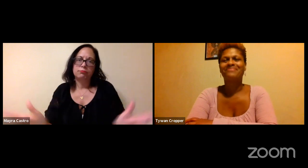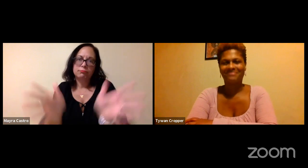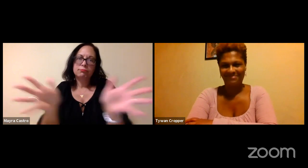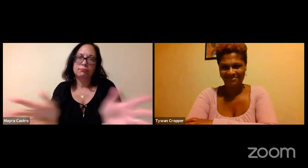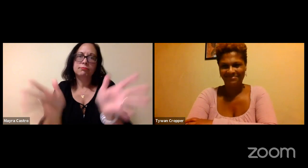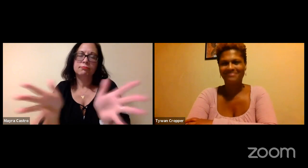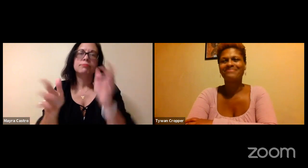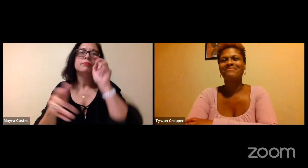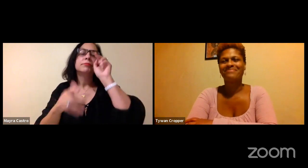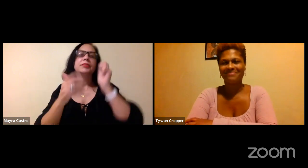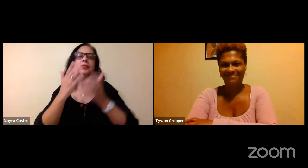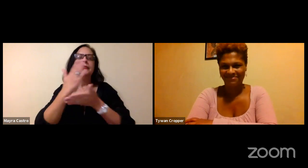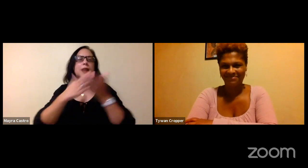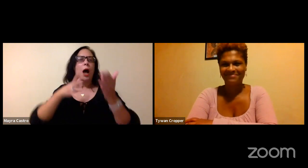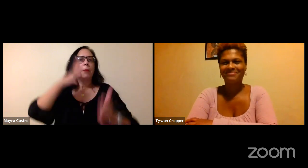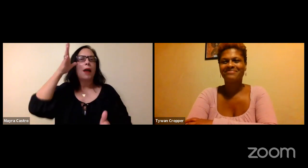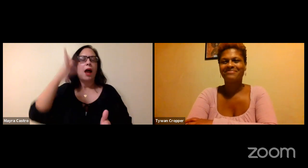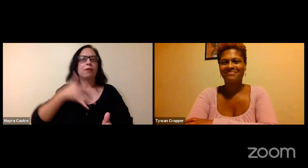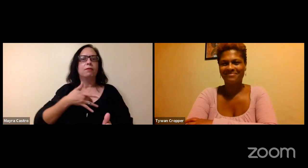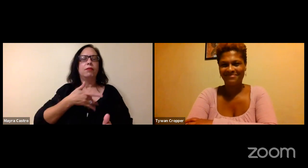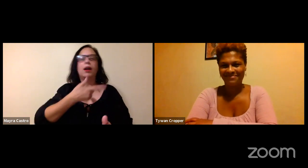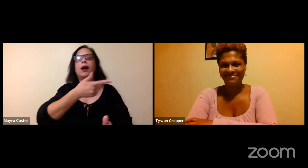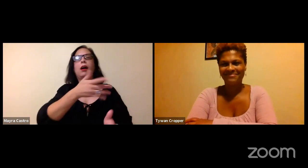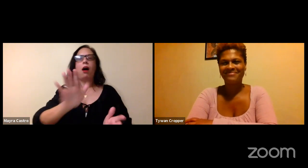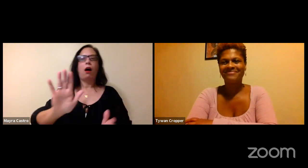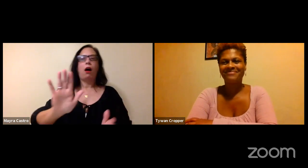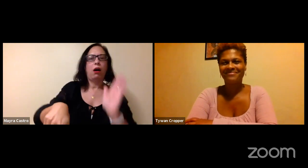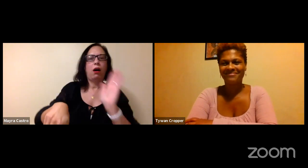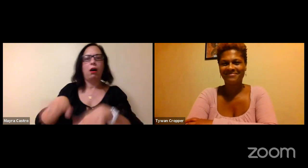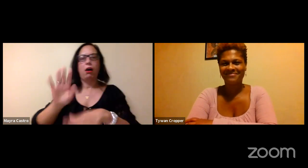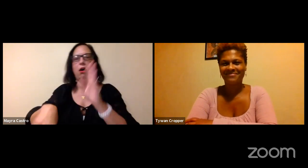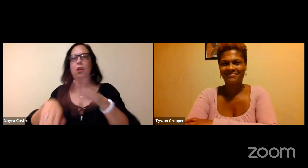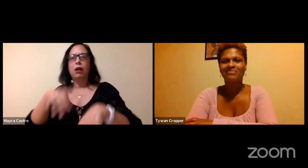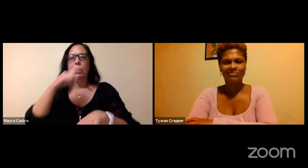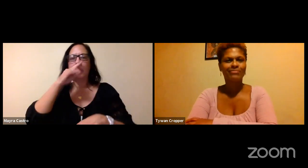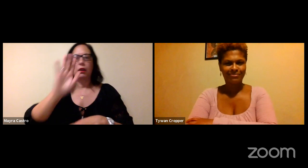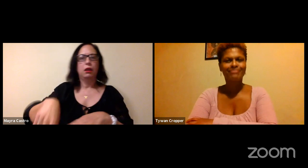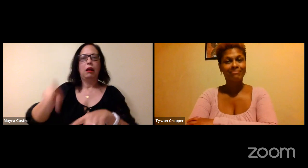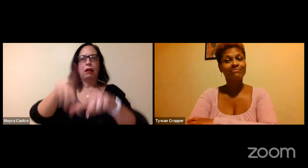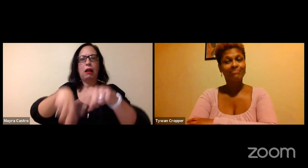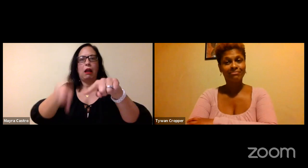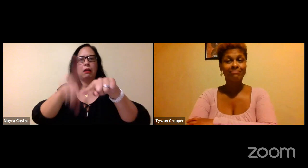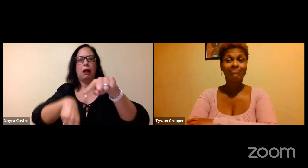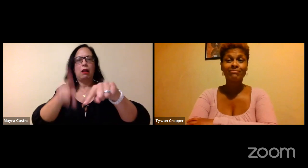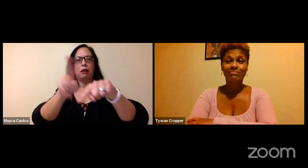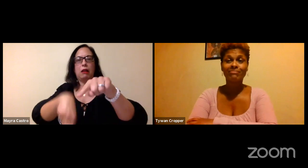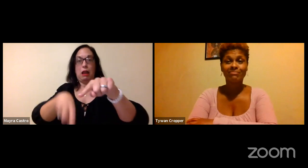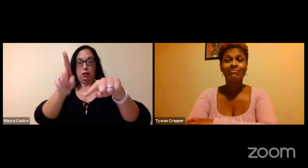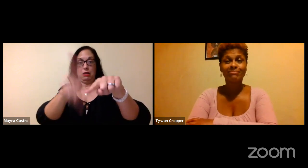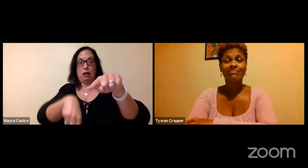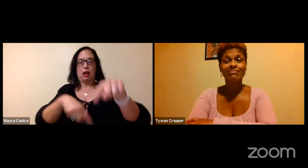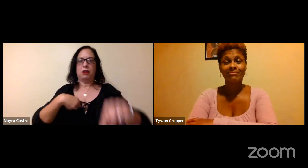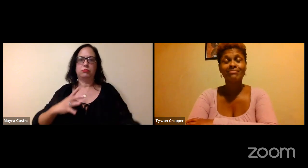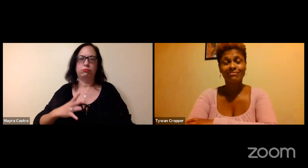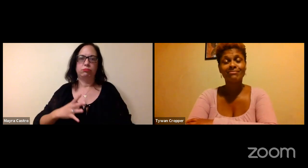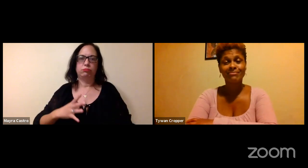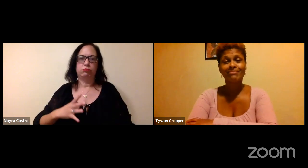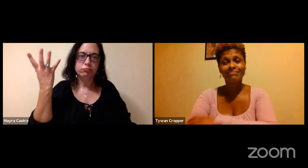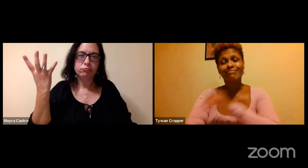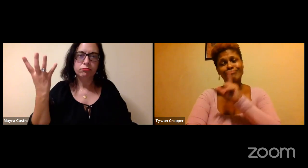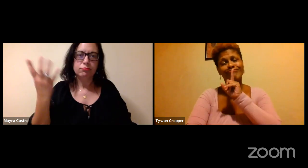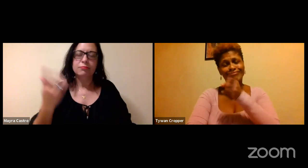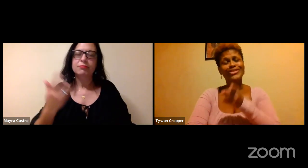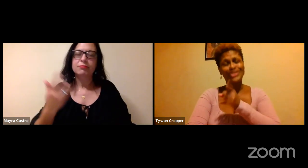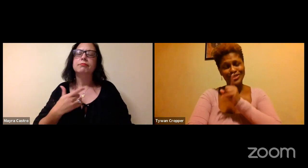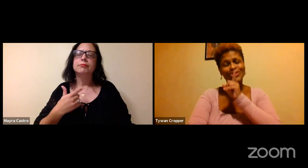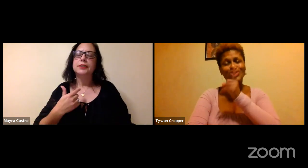and also have a positive educational experience and go on to post-secondary education. I don't want these kids